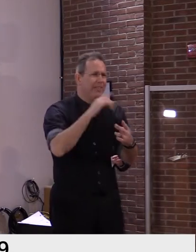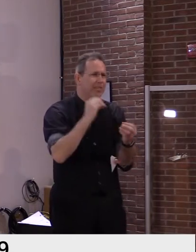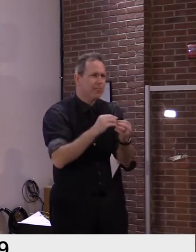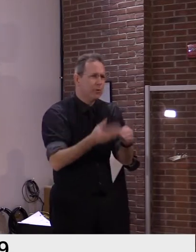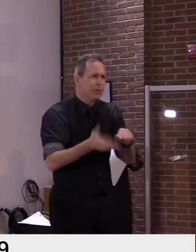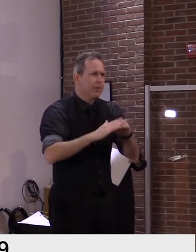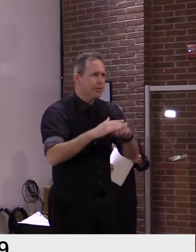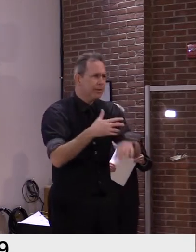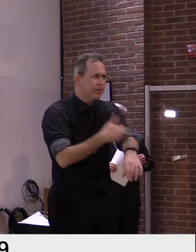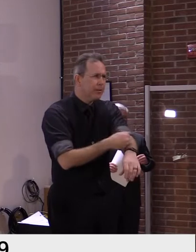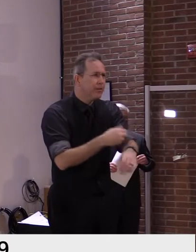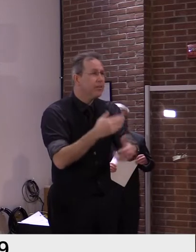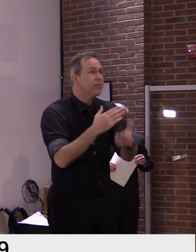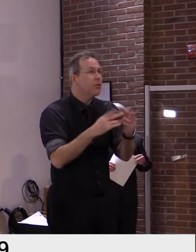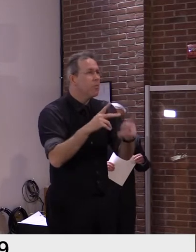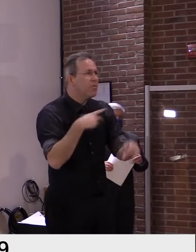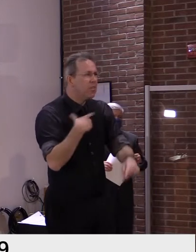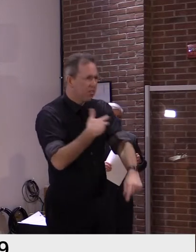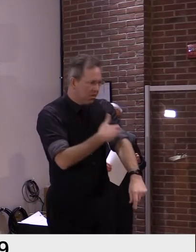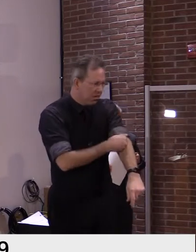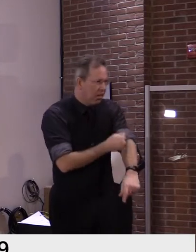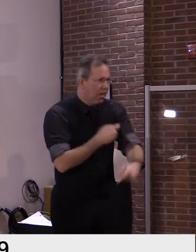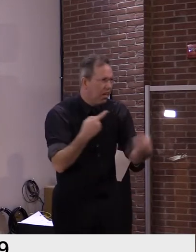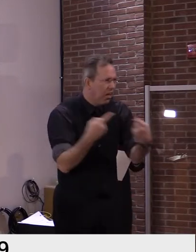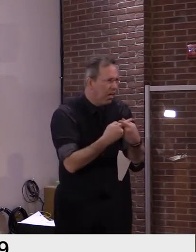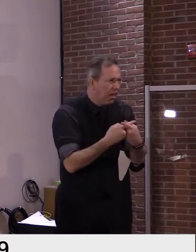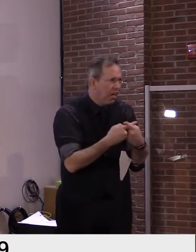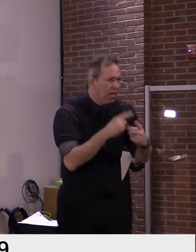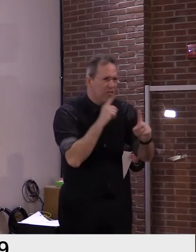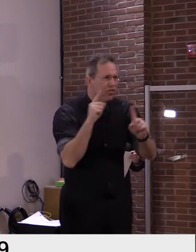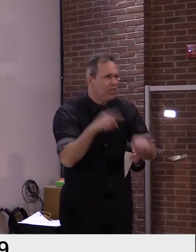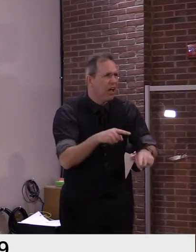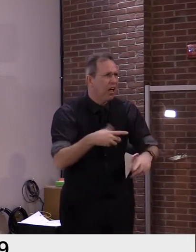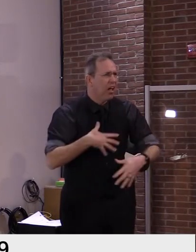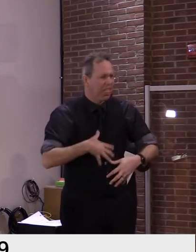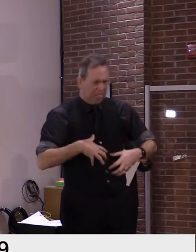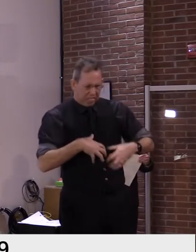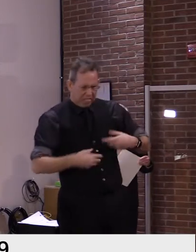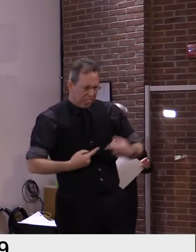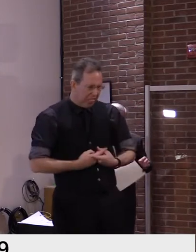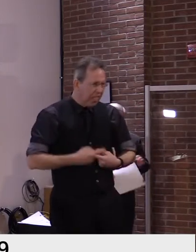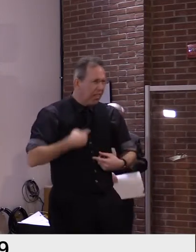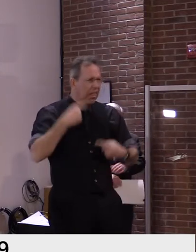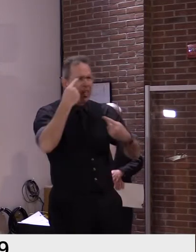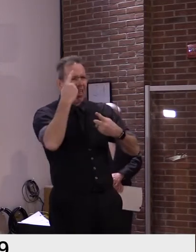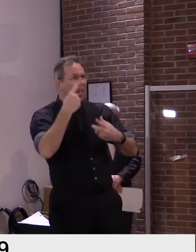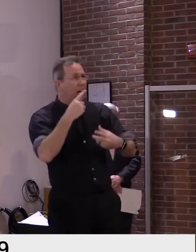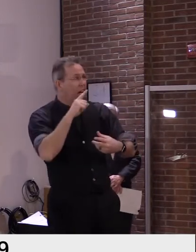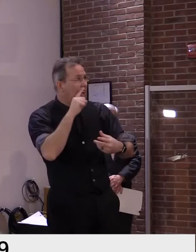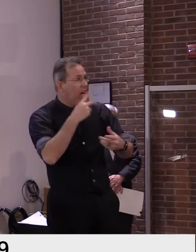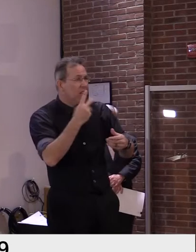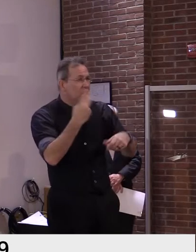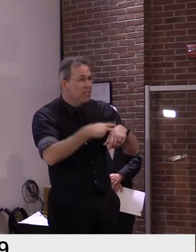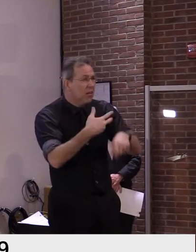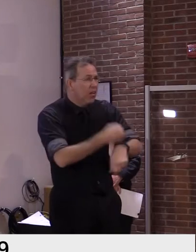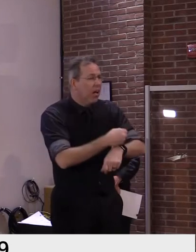different story, but they are an infinitesimally small number of people in our state right now. And since you're right there,